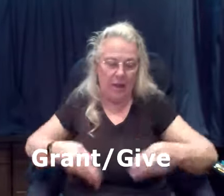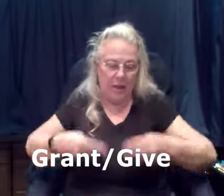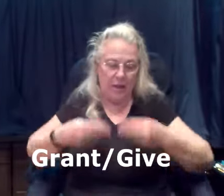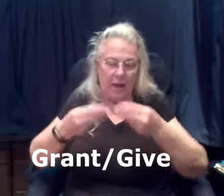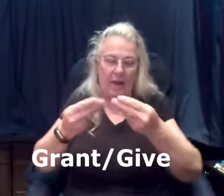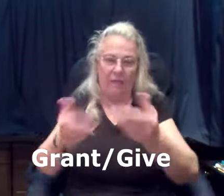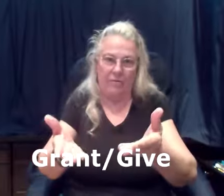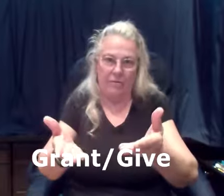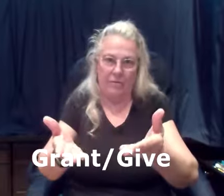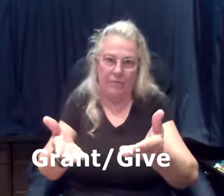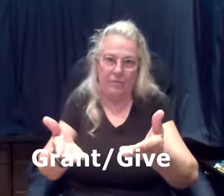Give.